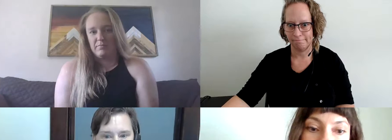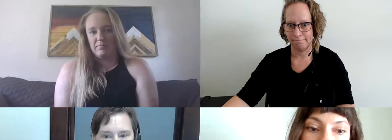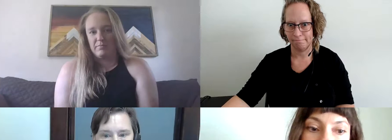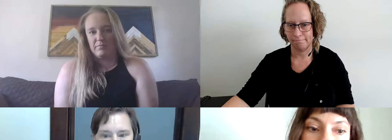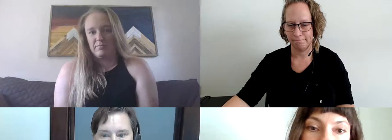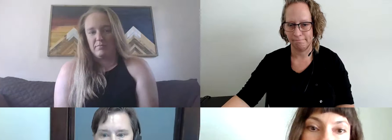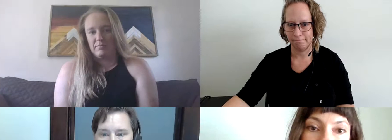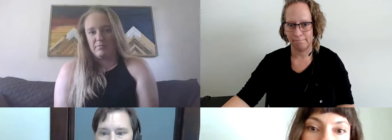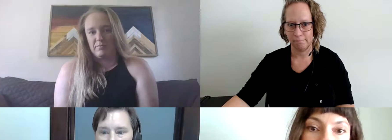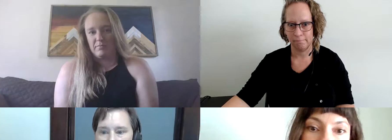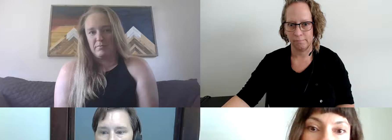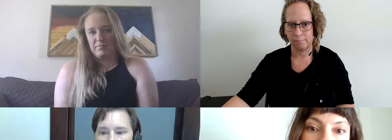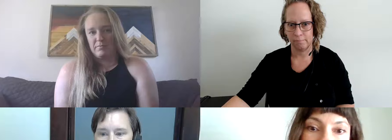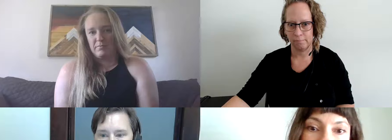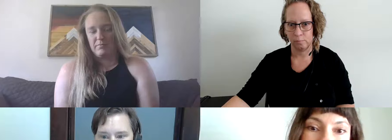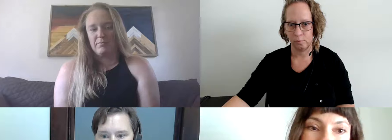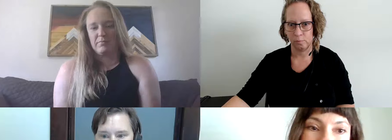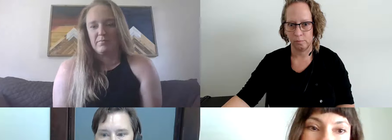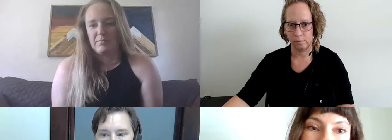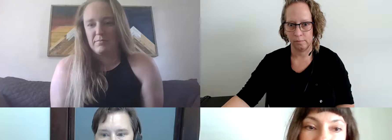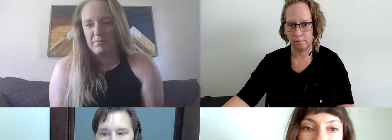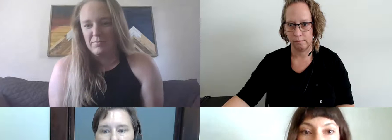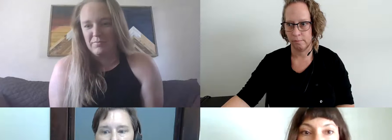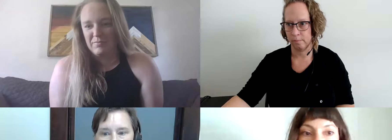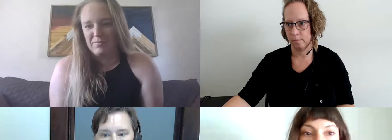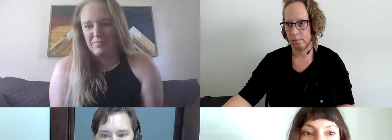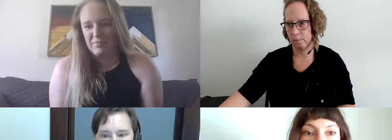not clearly seeing everyone.